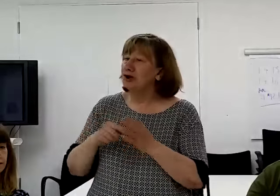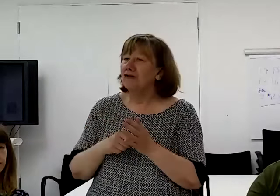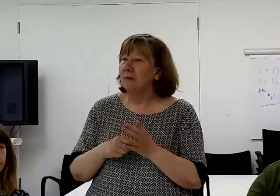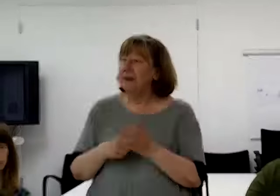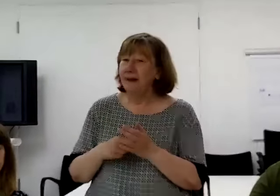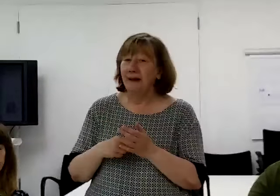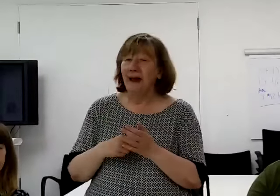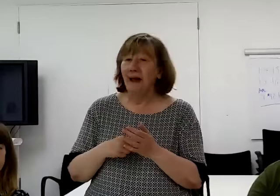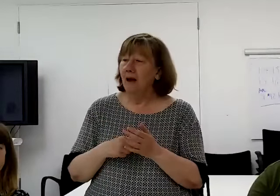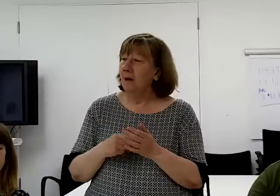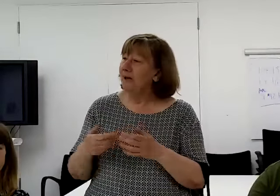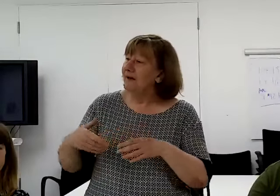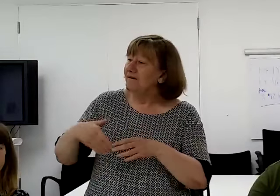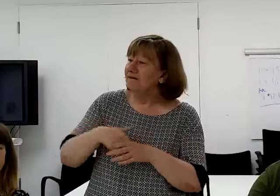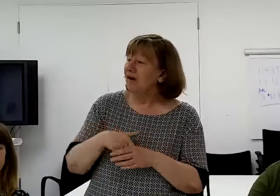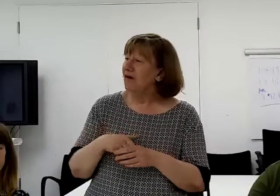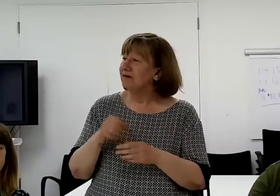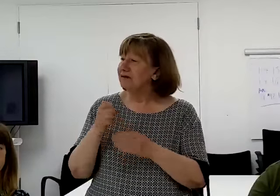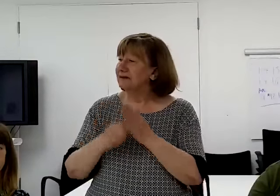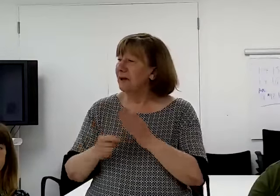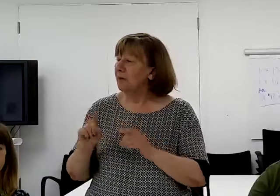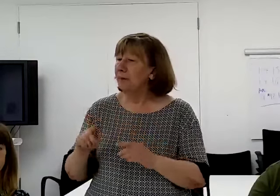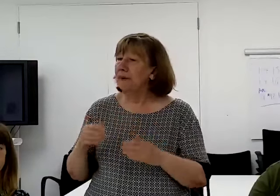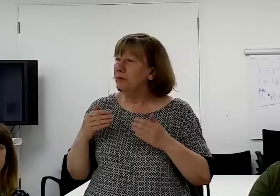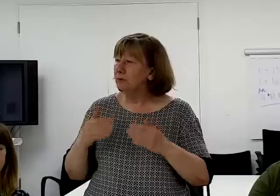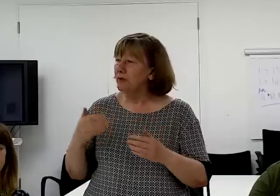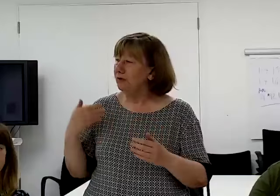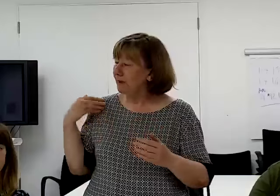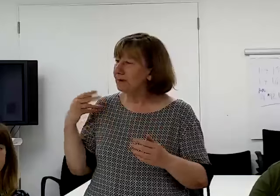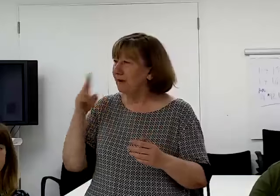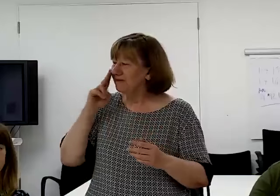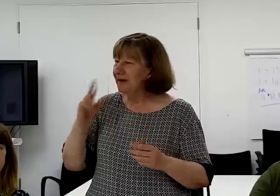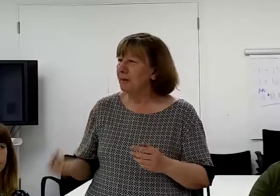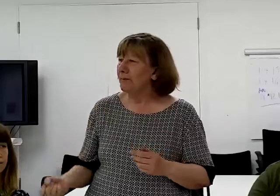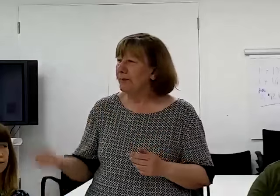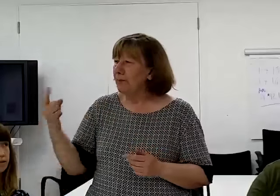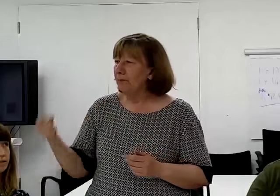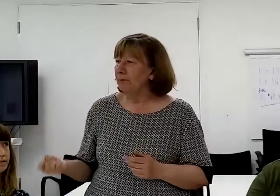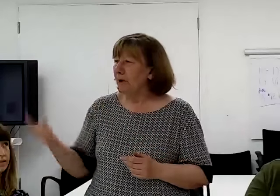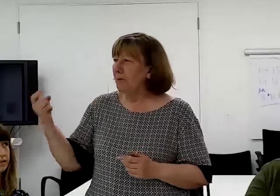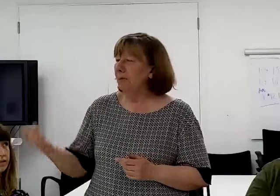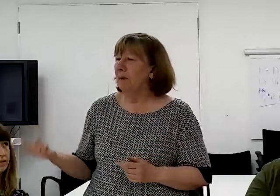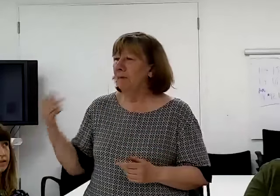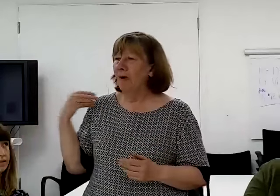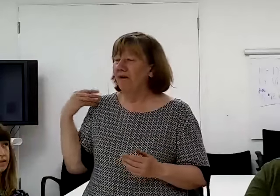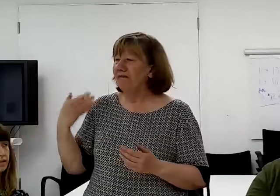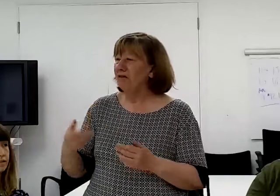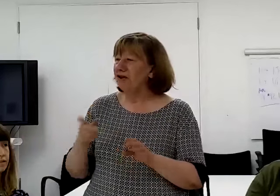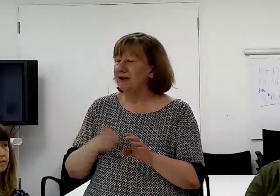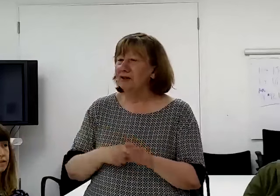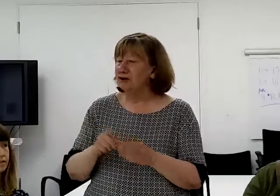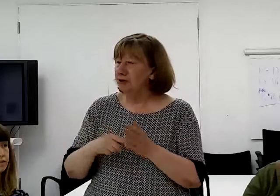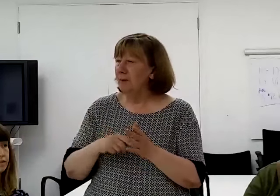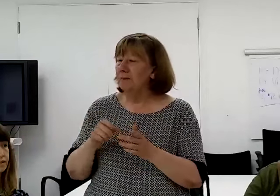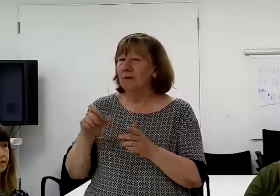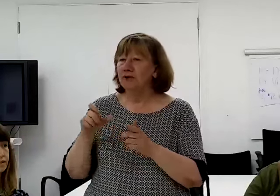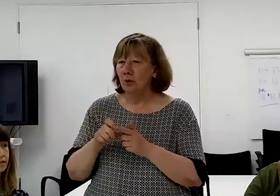and Sarah, they were talking about Jeremy being involved in disabled people's movement.